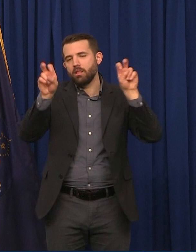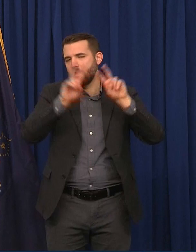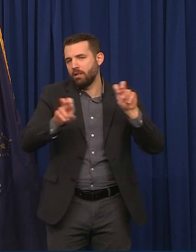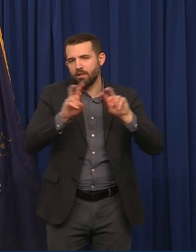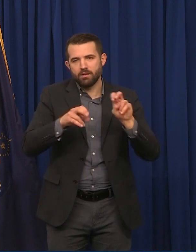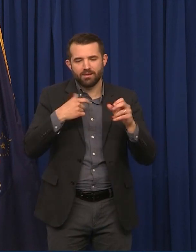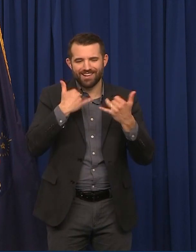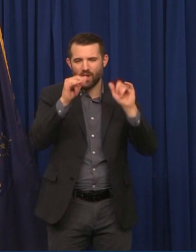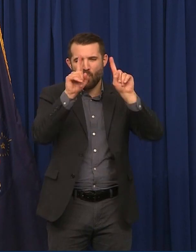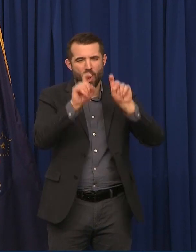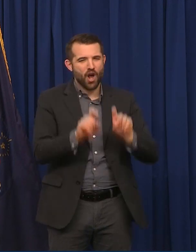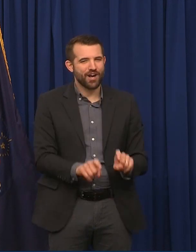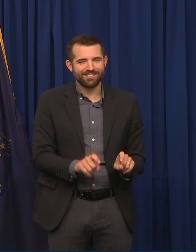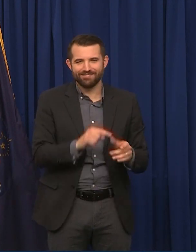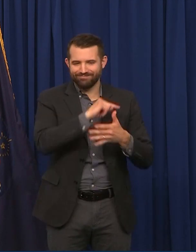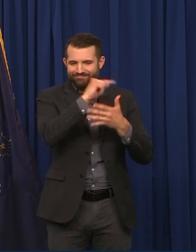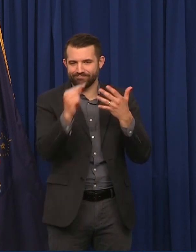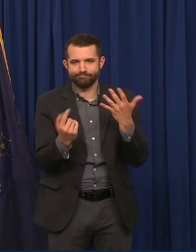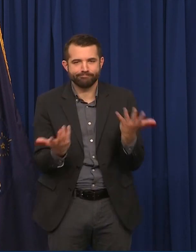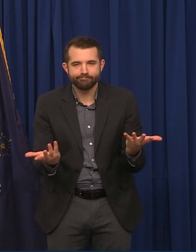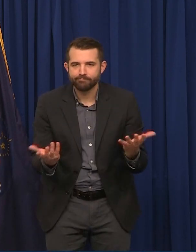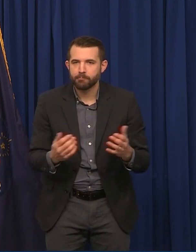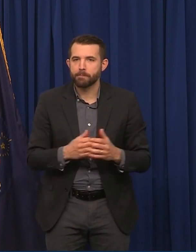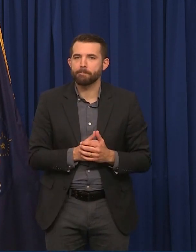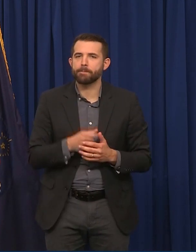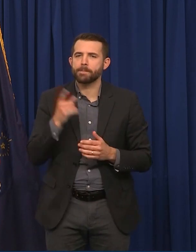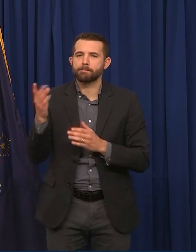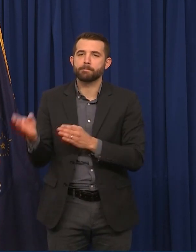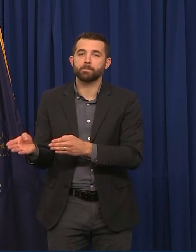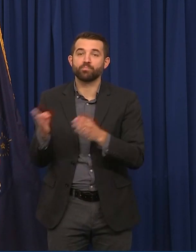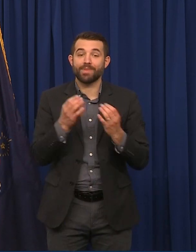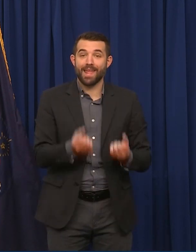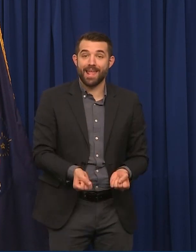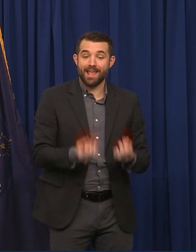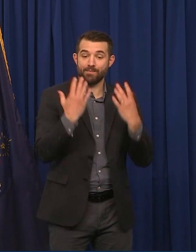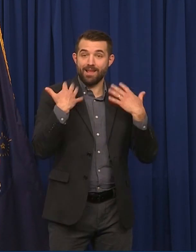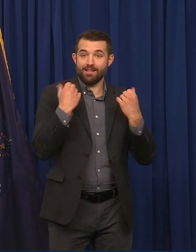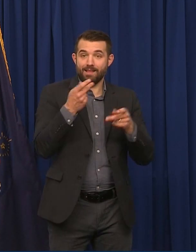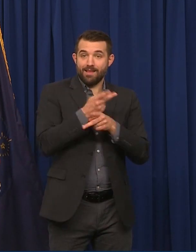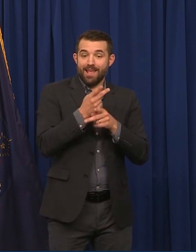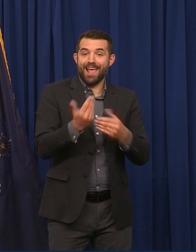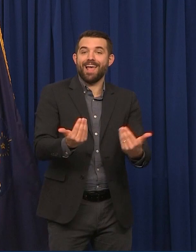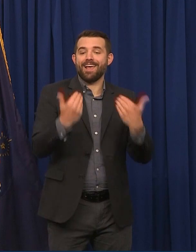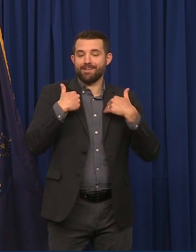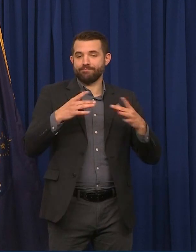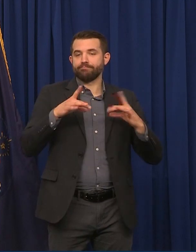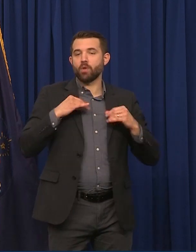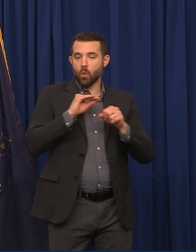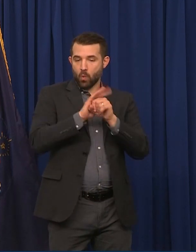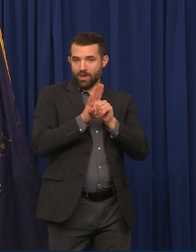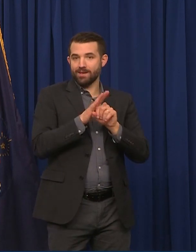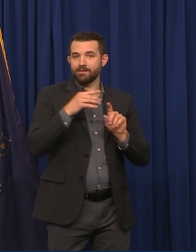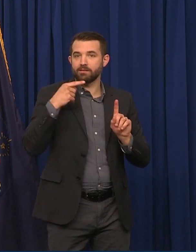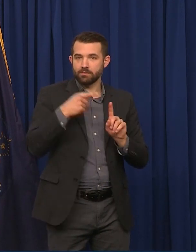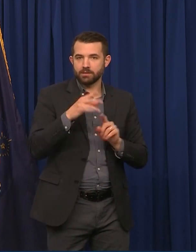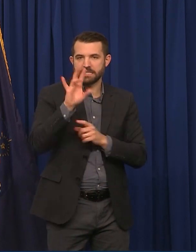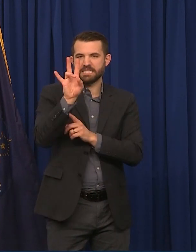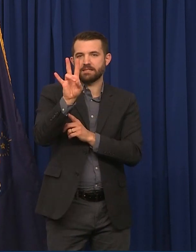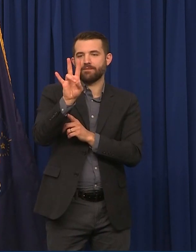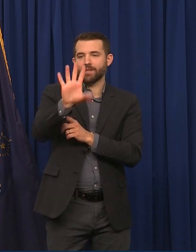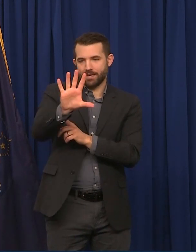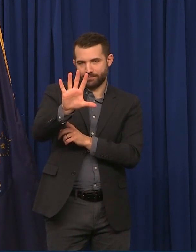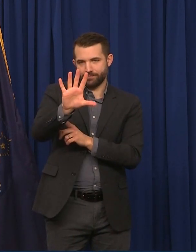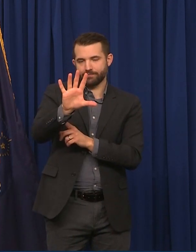now currently aware of 75 healthcare workers who have been diagnosed and confirmed to have COVID-19. That